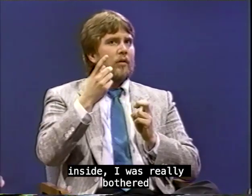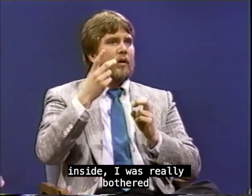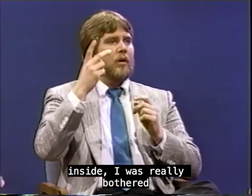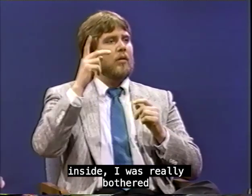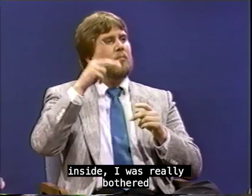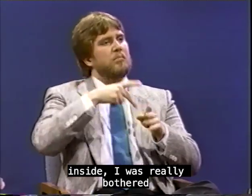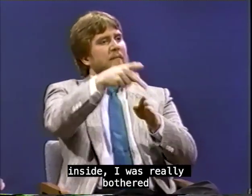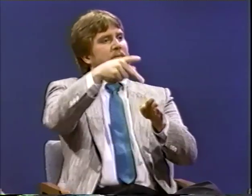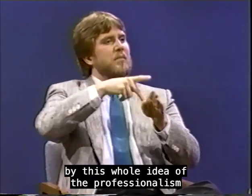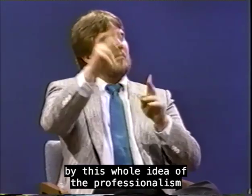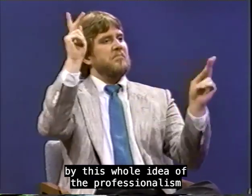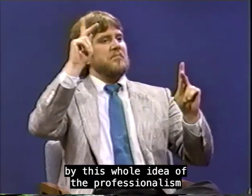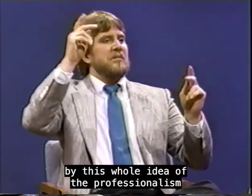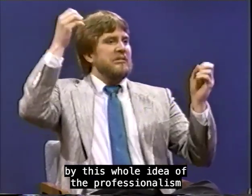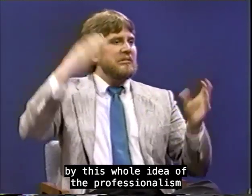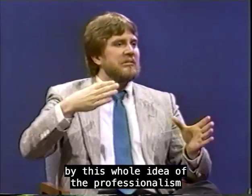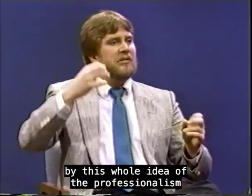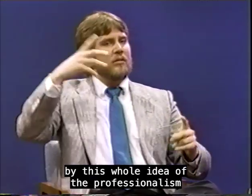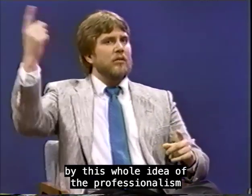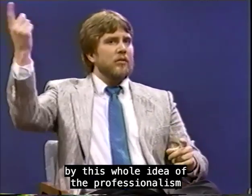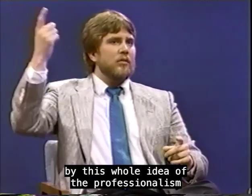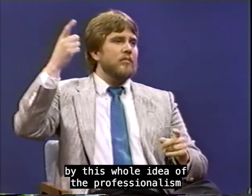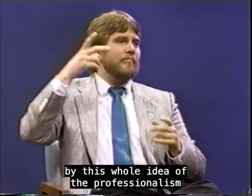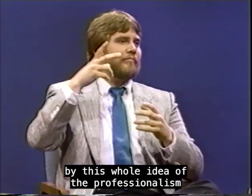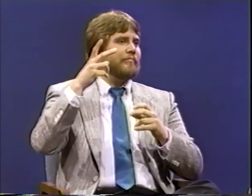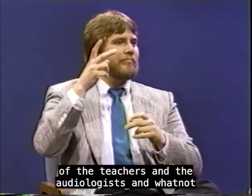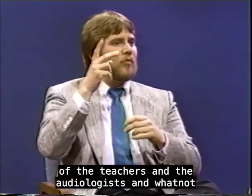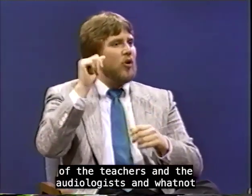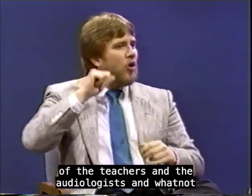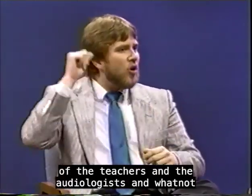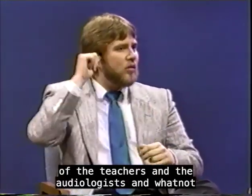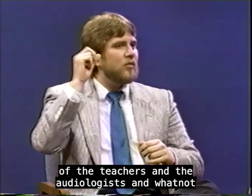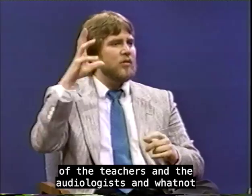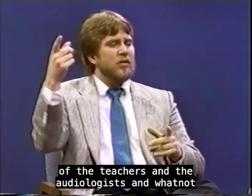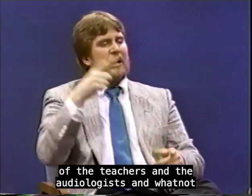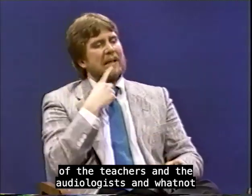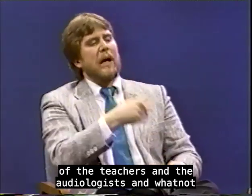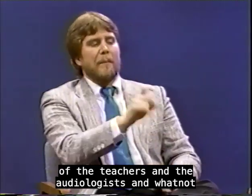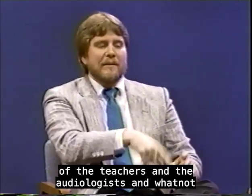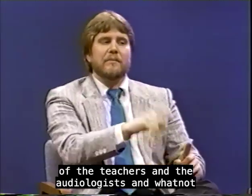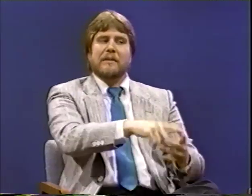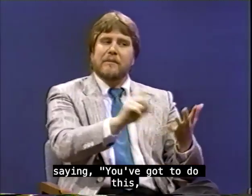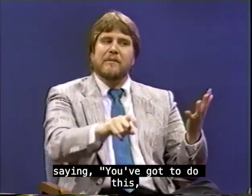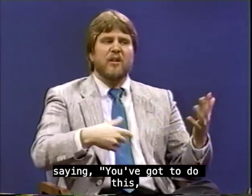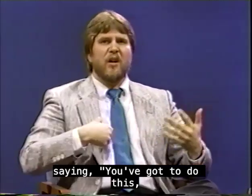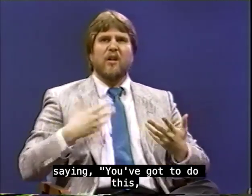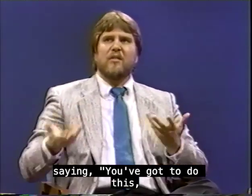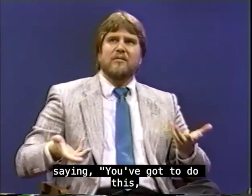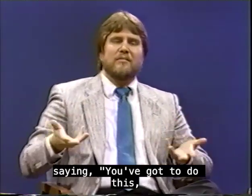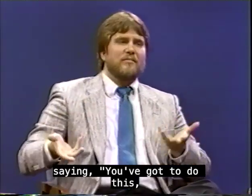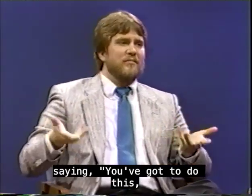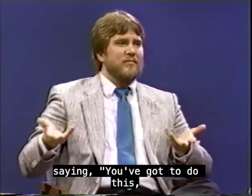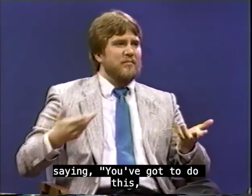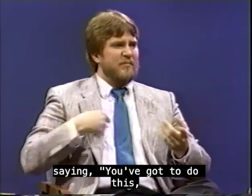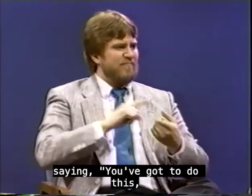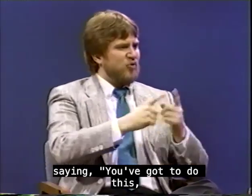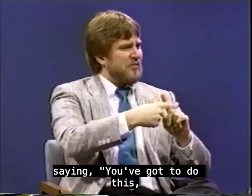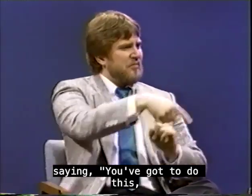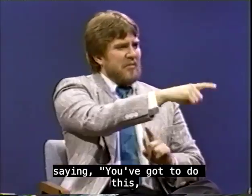really bothered by this whole idea of the professionalism of the teachers and the audiologists and whatnot, saying that you've got to do this and you've got to do that.